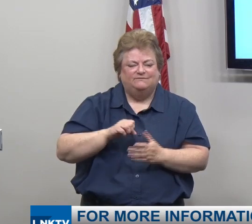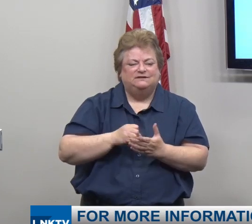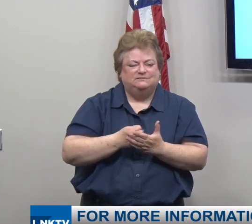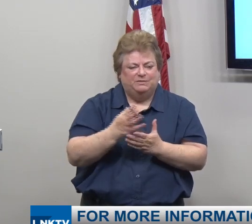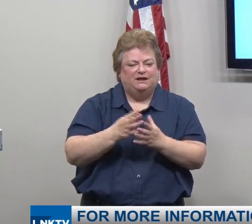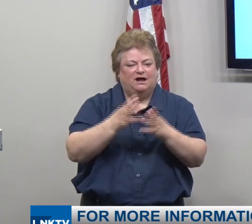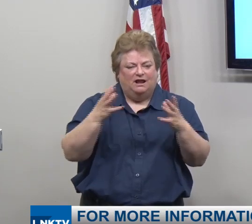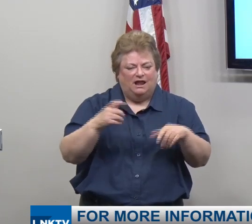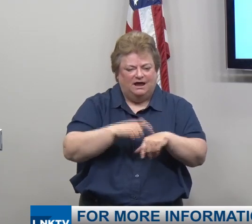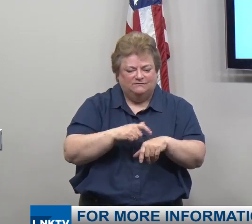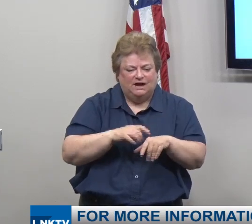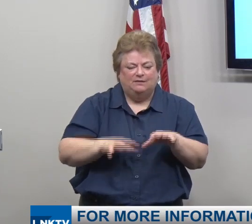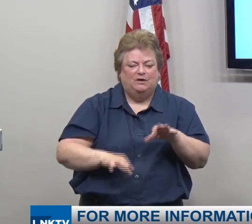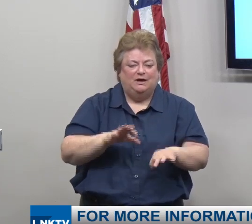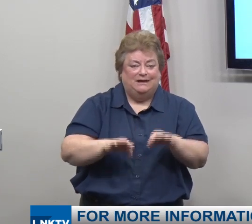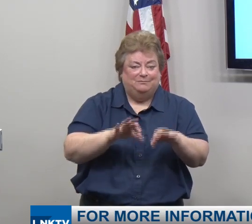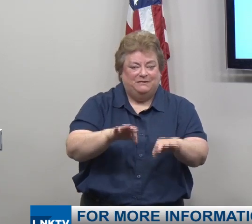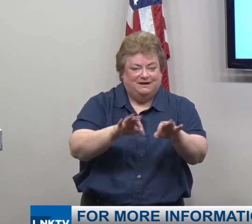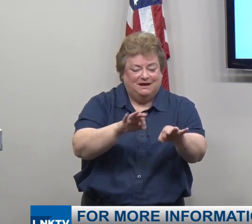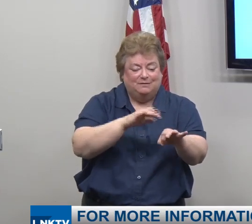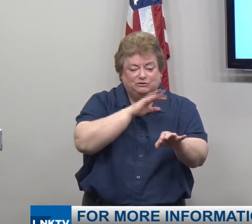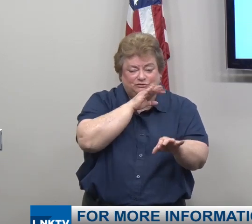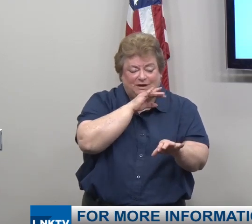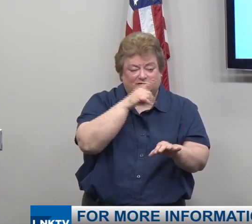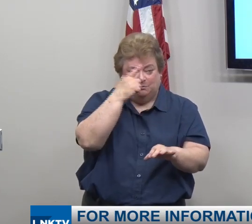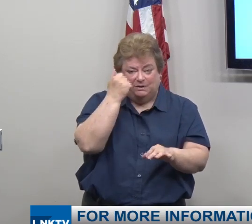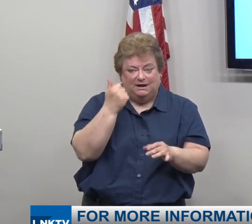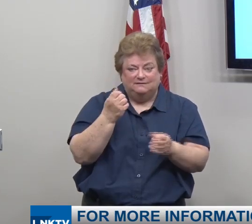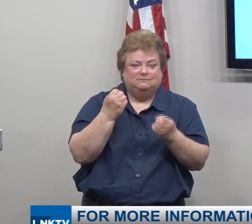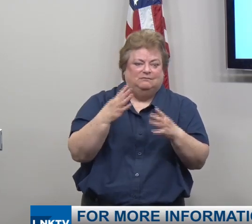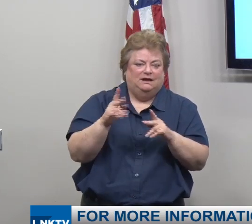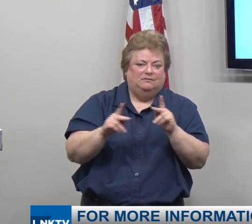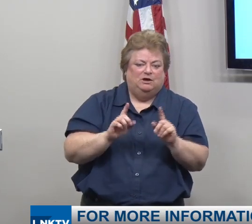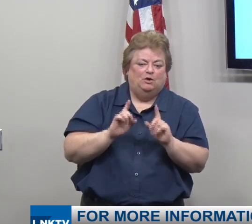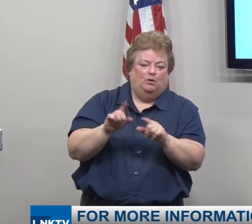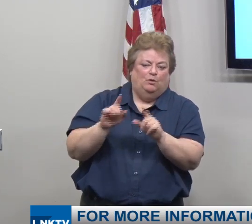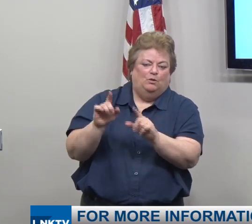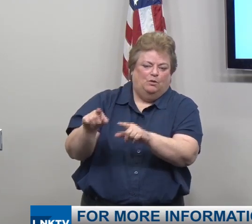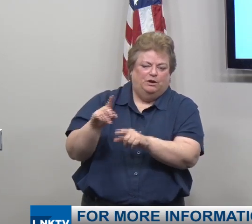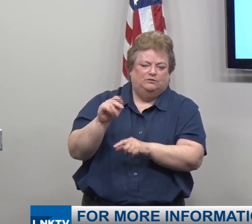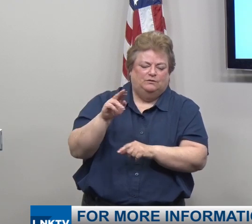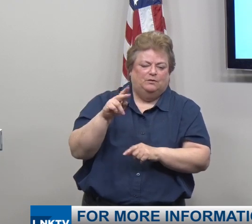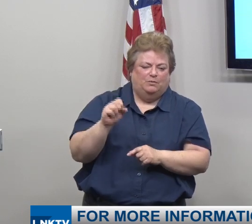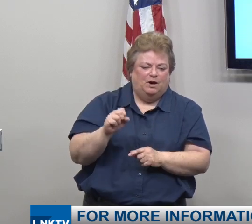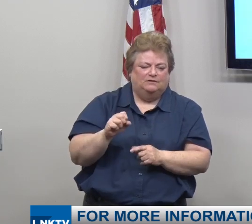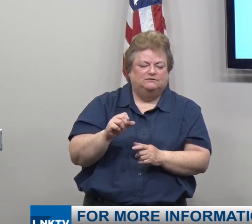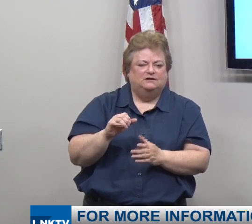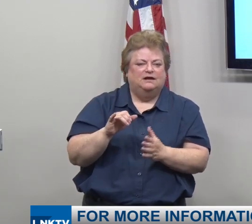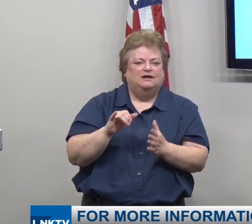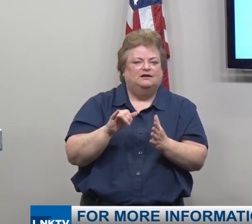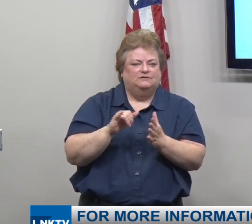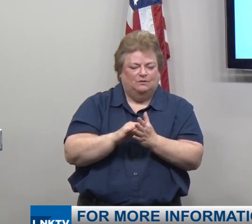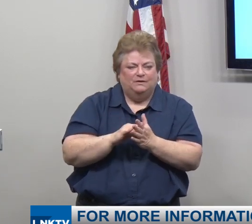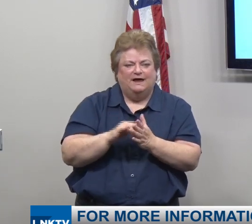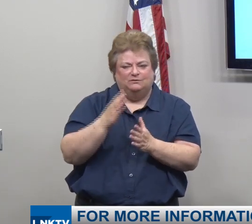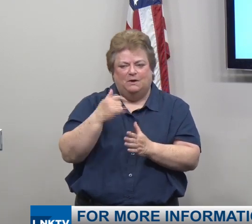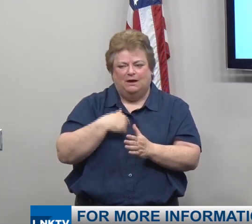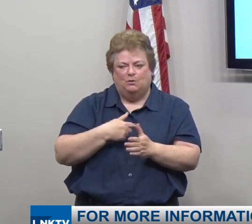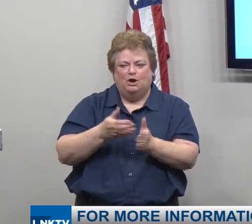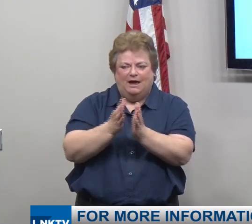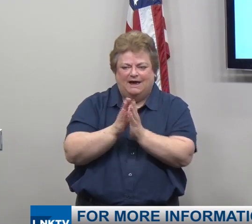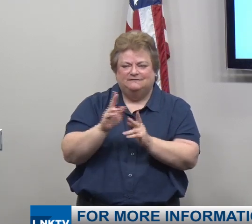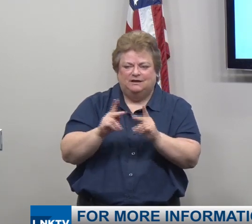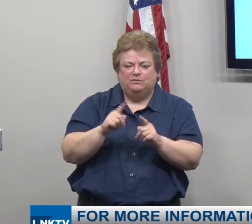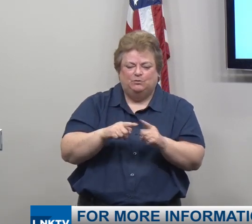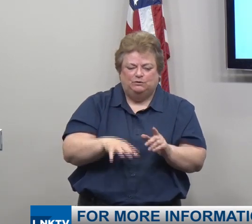of time picking up trash because of the number of people who are visiting our parks right now, and that's part of our guidance about asking people to